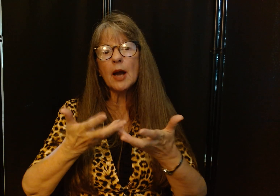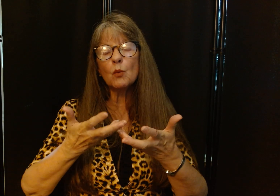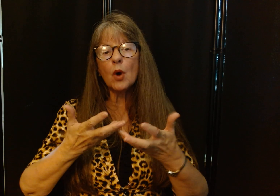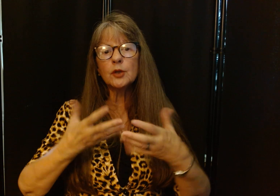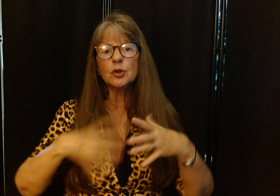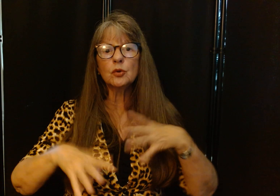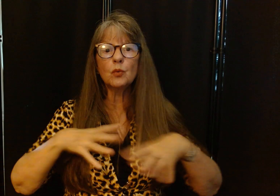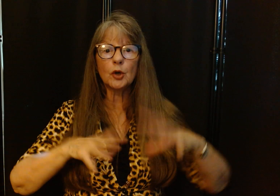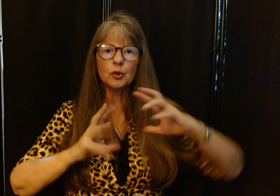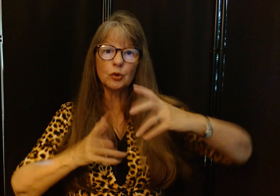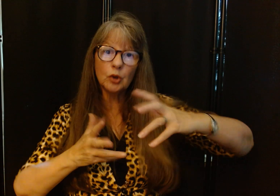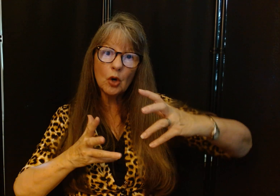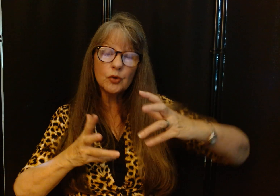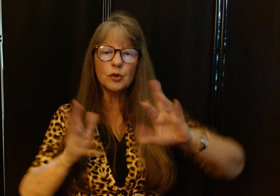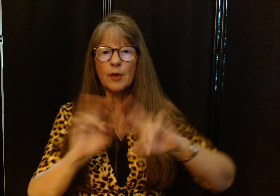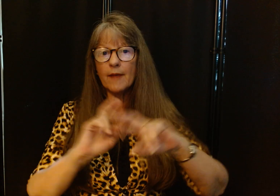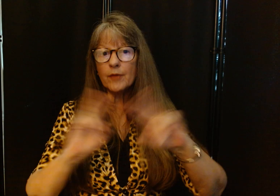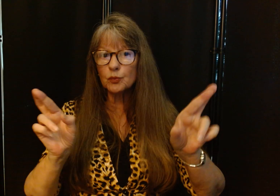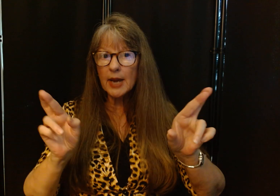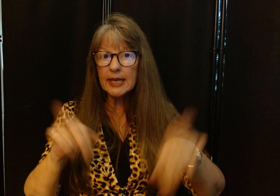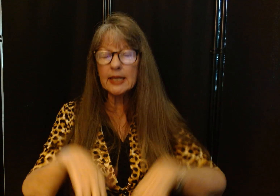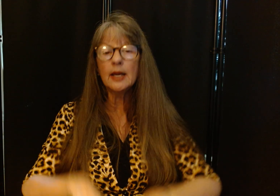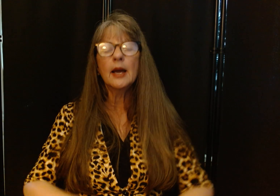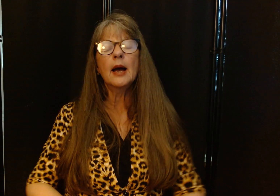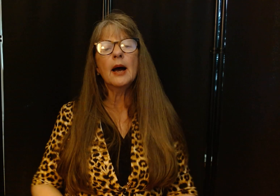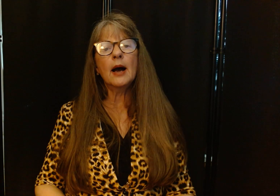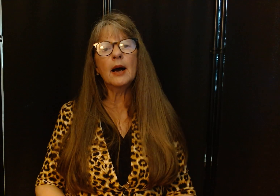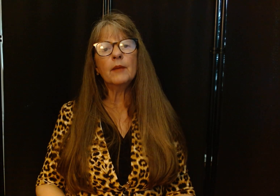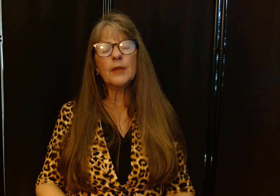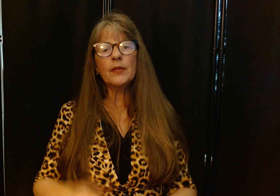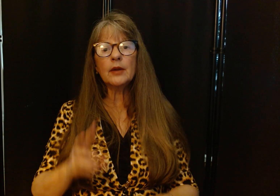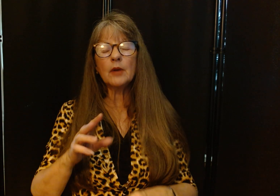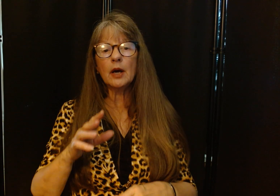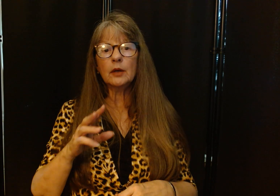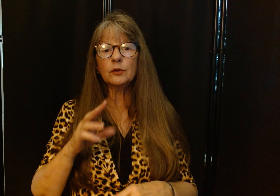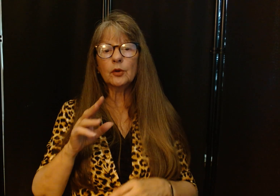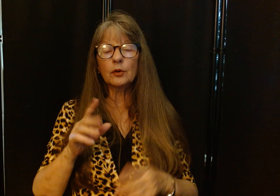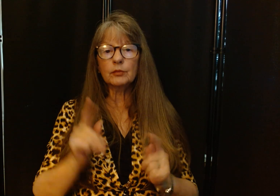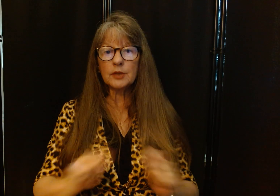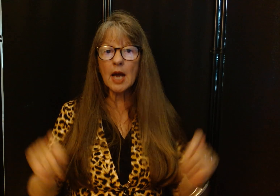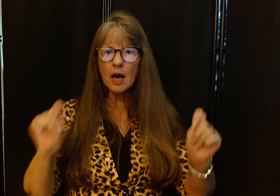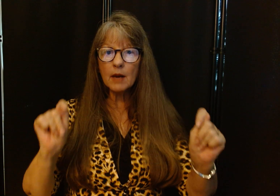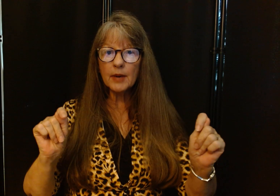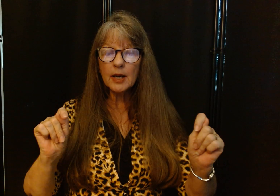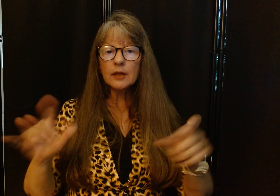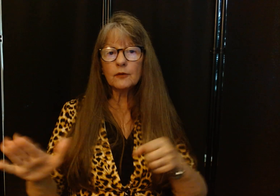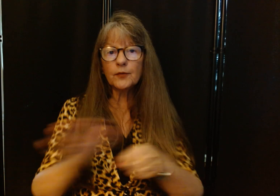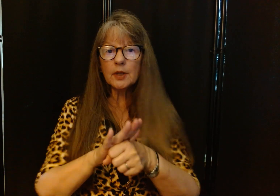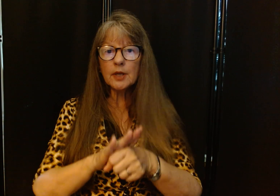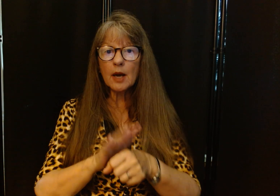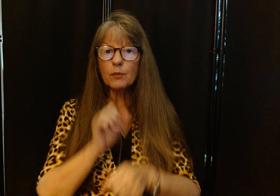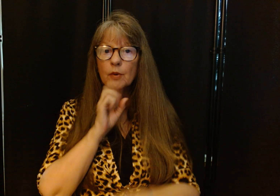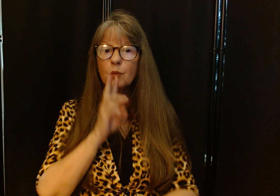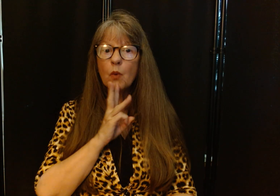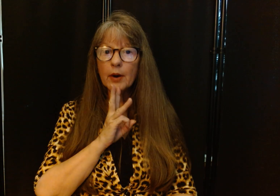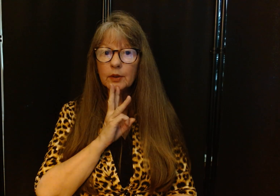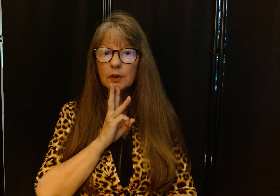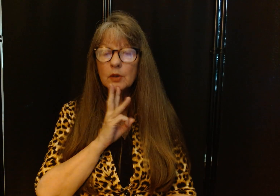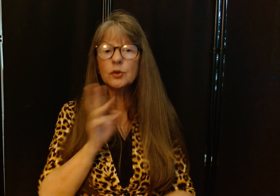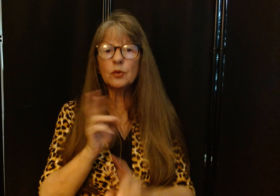want to wash your clothes, so you have those ready. And then your tub to fill it up with water, so you can